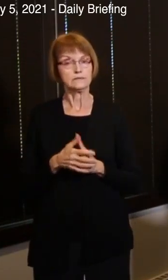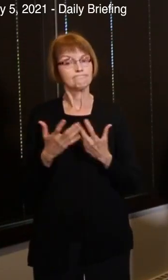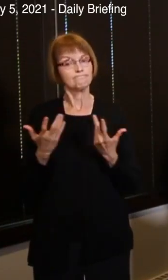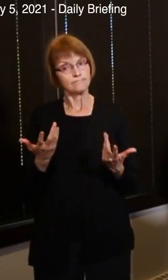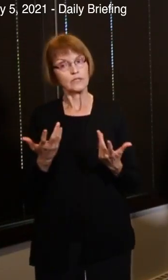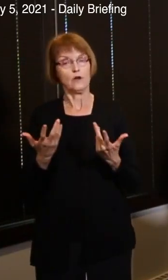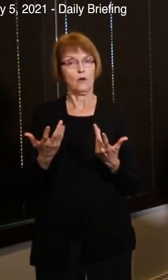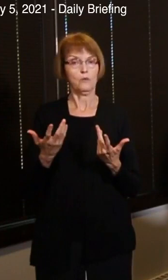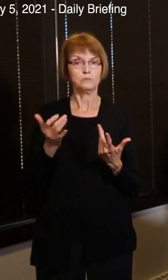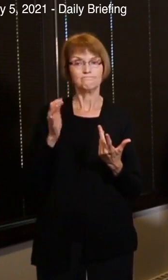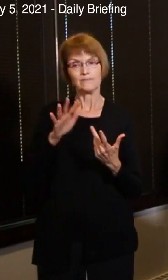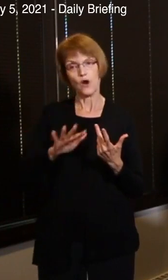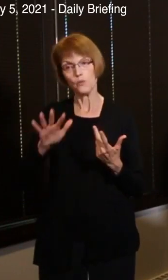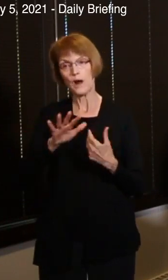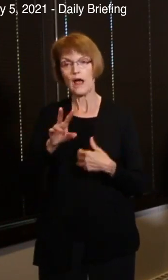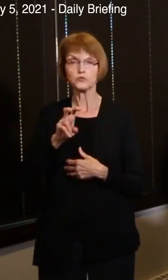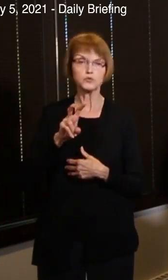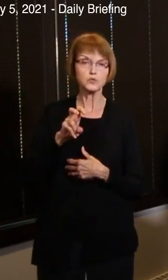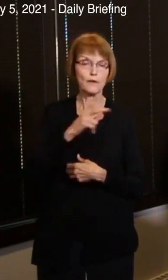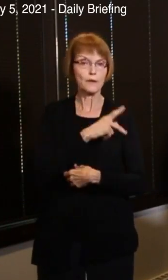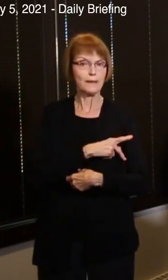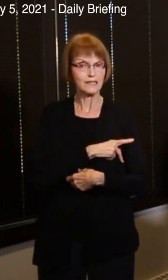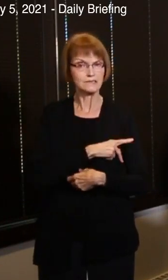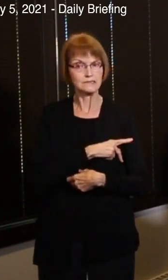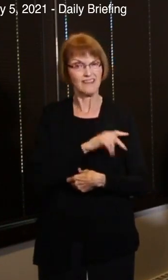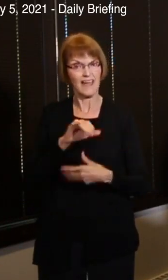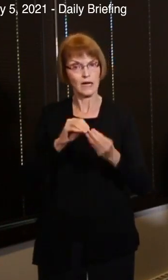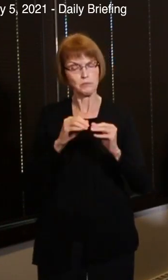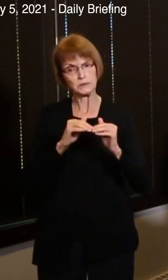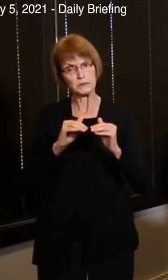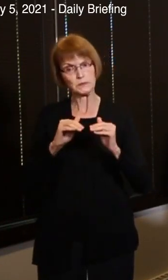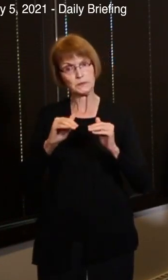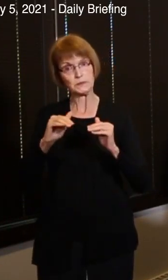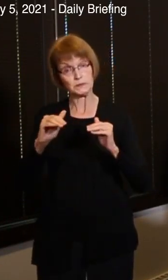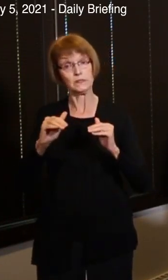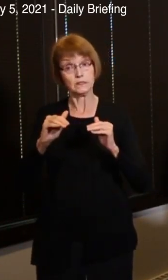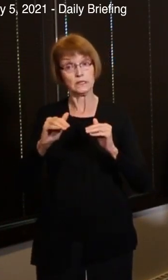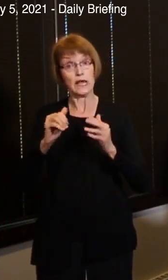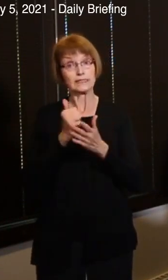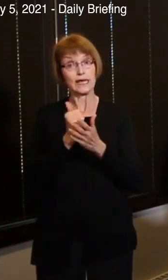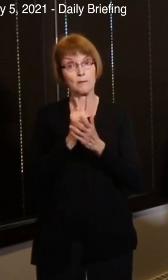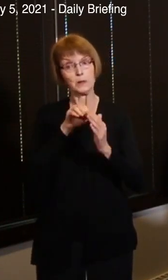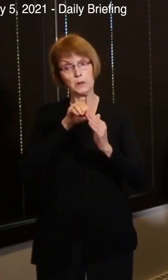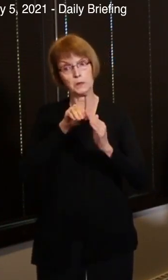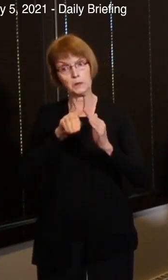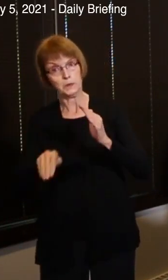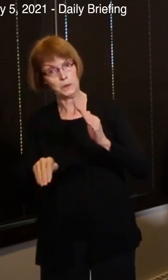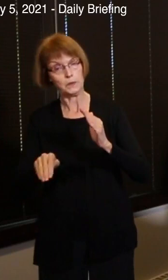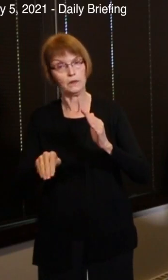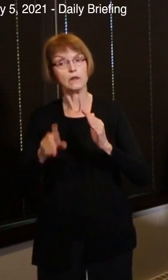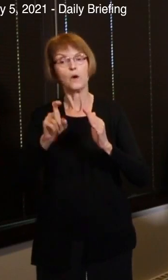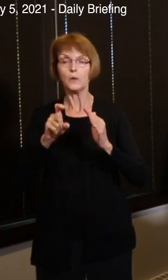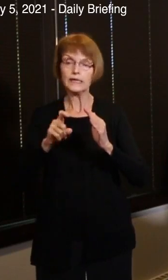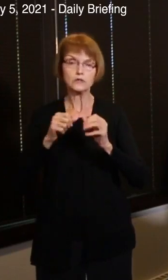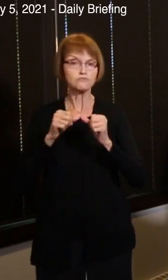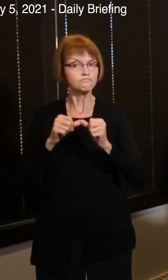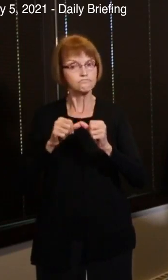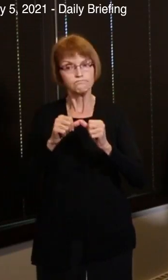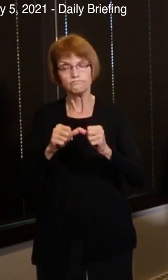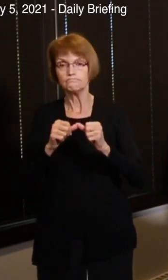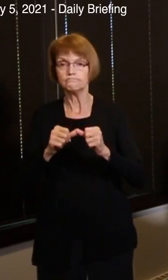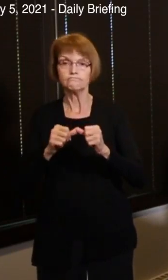maintained this level of around 200 patients. And in order to really bring those down further, we just need to keep up with